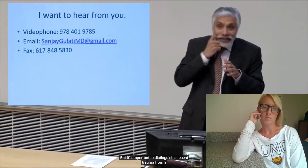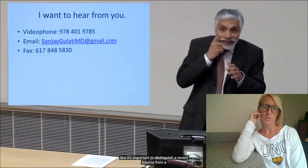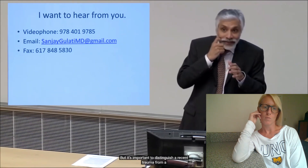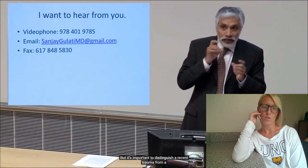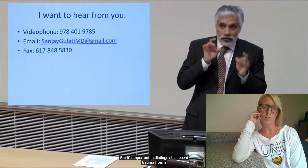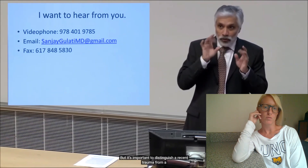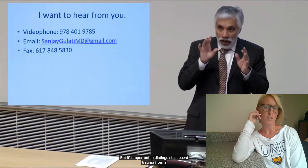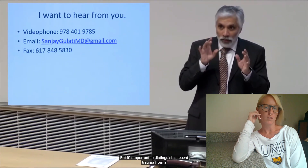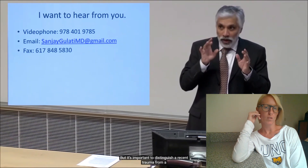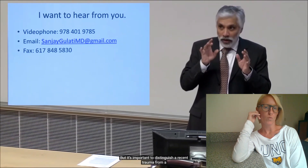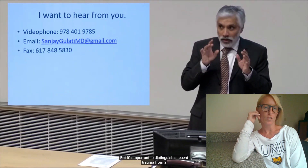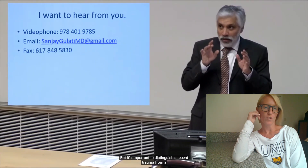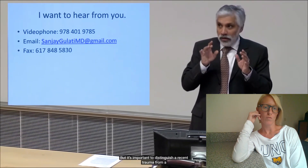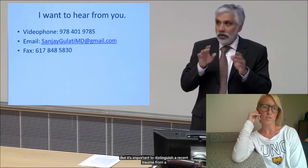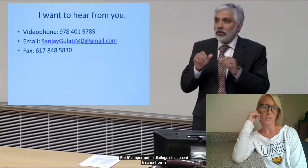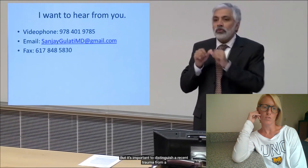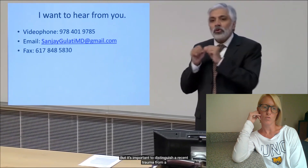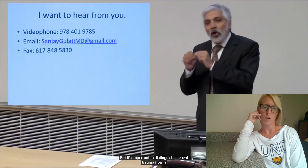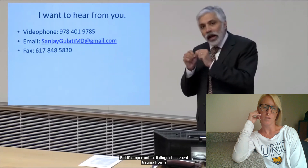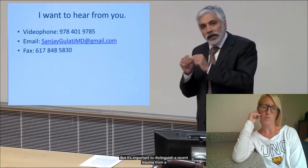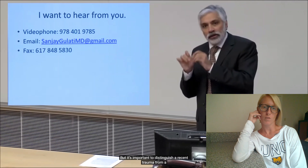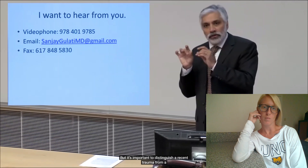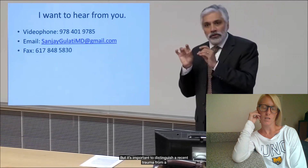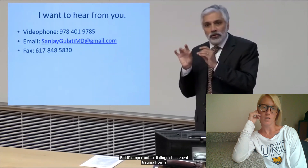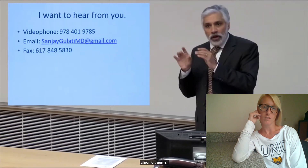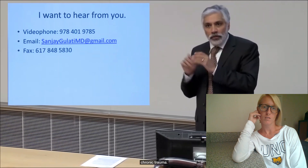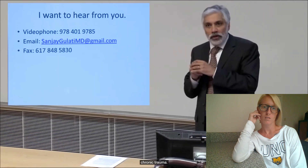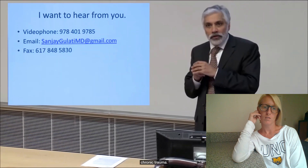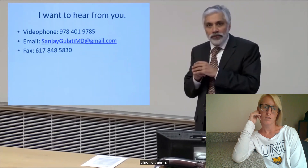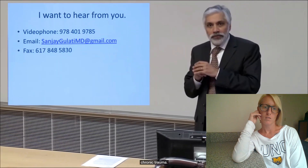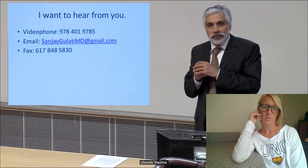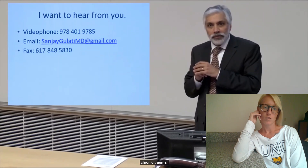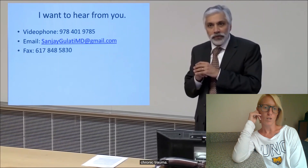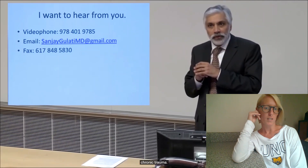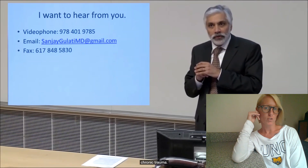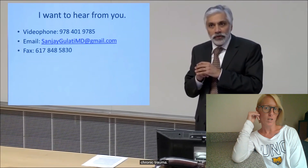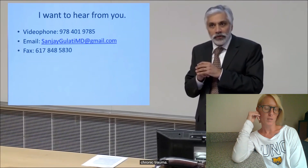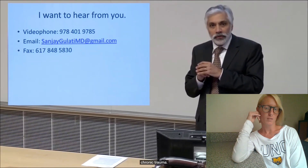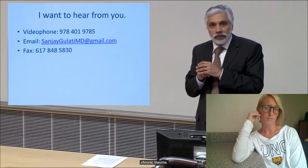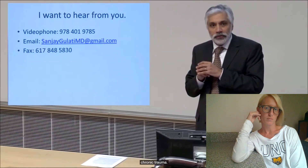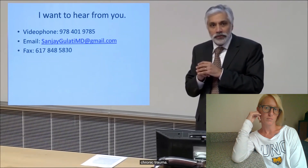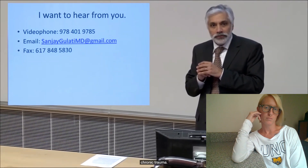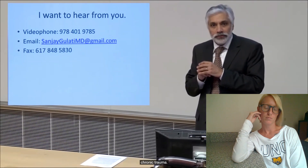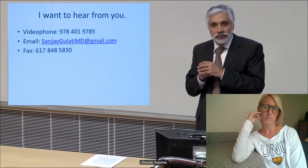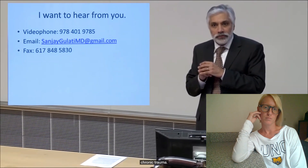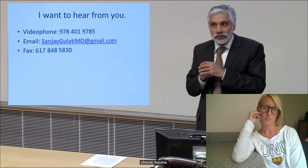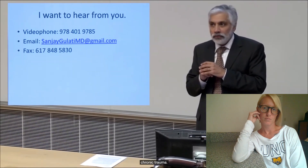important to It's important to distinguish distinguish a recent trauma from a chronic trauma. chronic trauma.